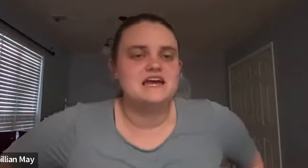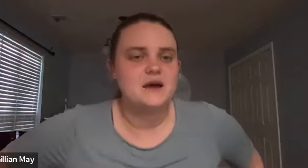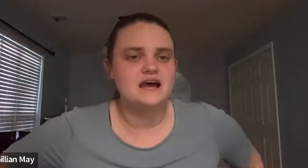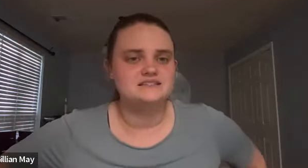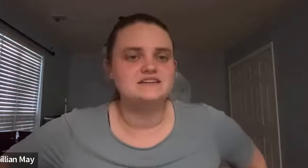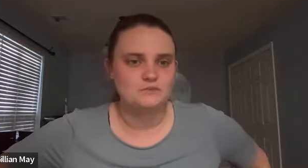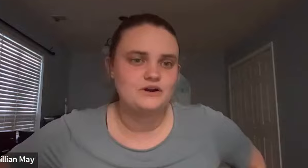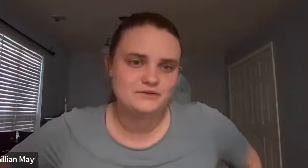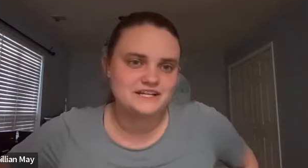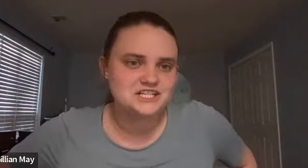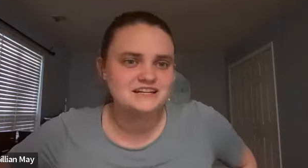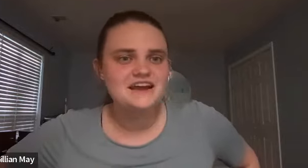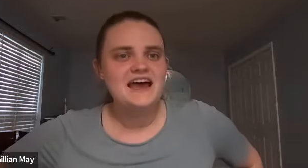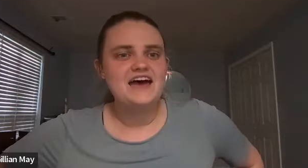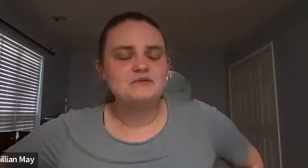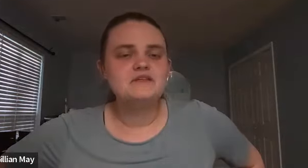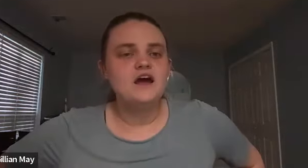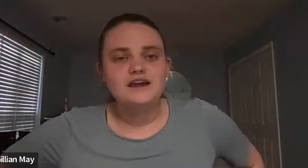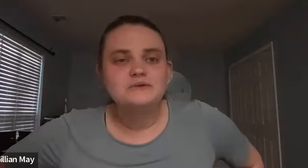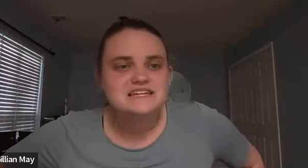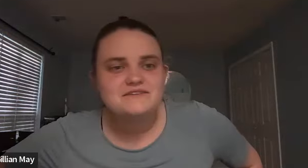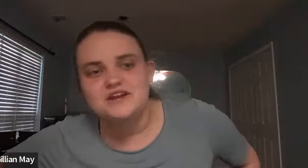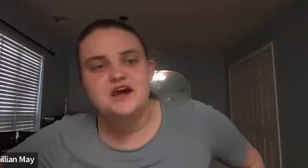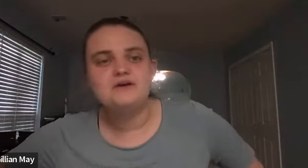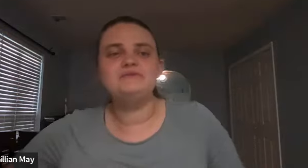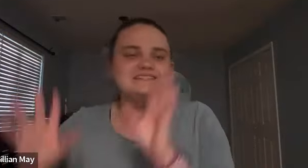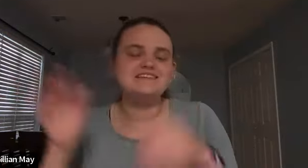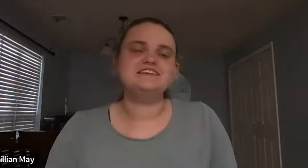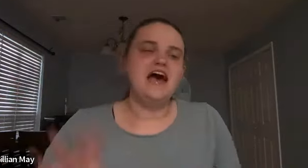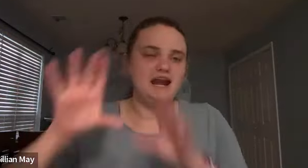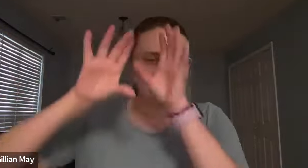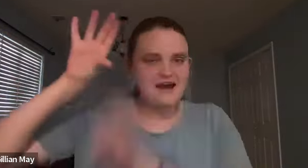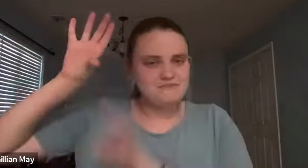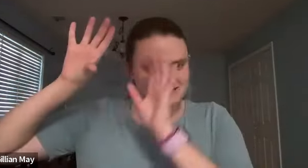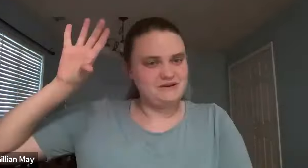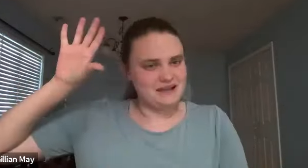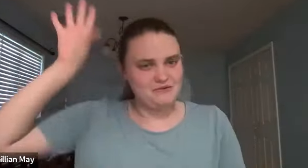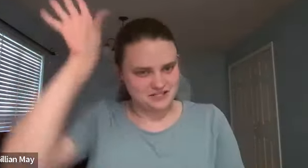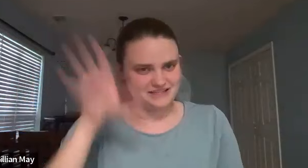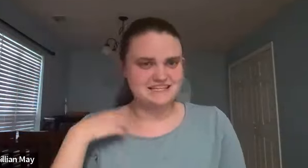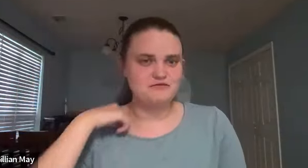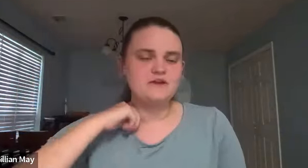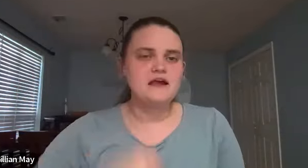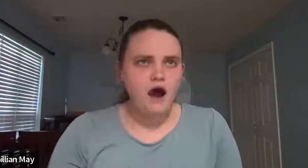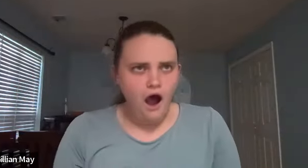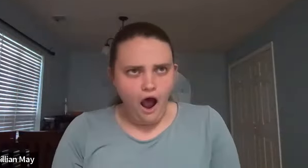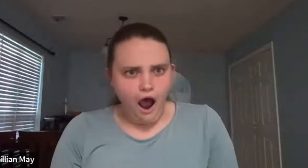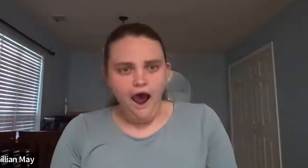kept asking for more information. And they would be like, can we see a video? Can we see this? And I would have them I'd watch like a safe one. They're like,